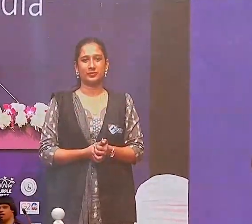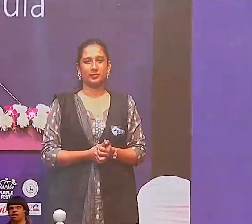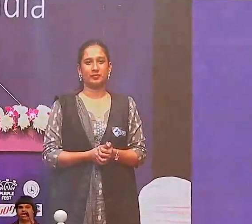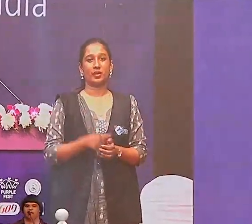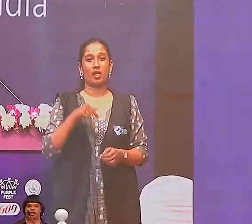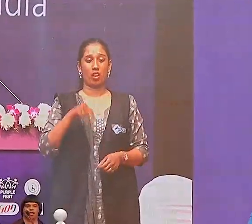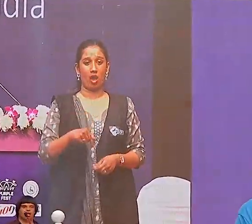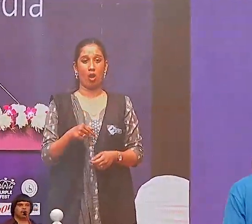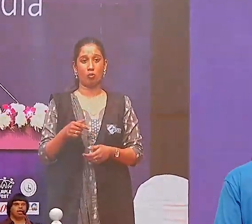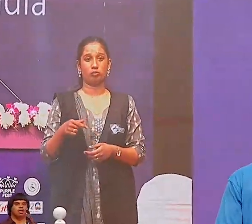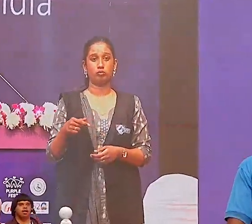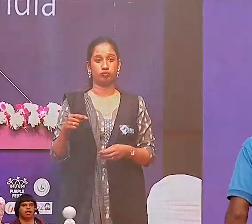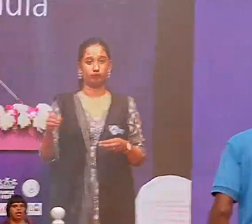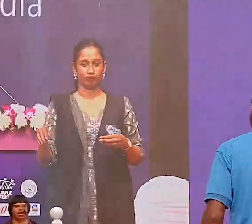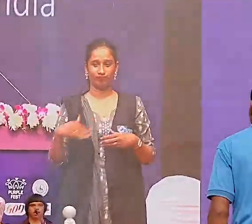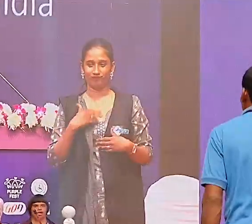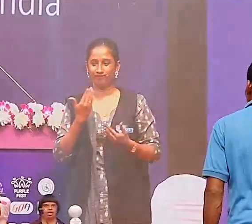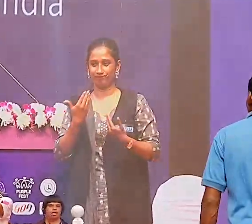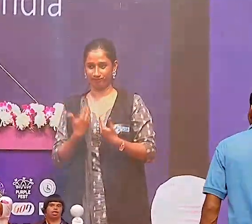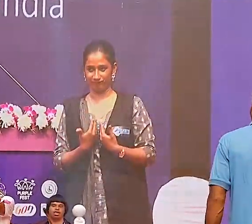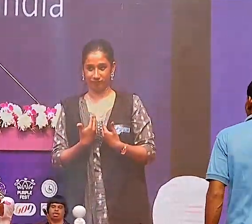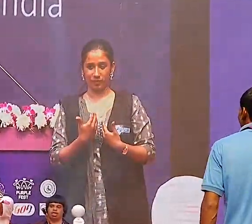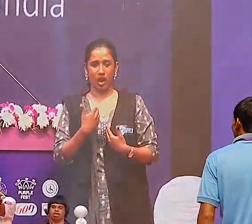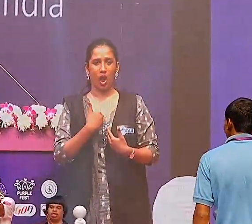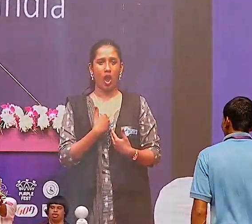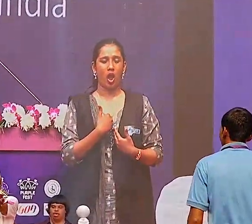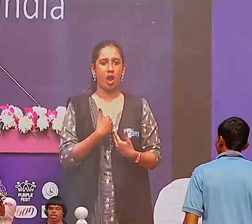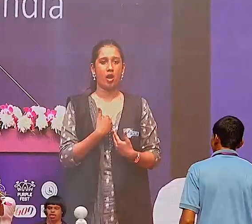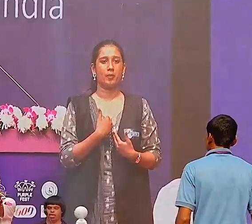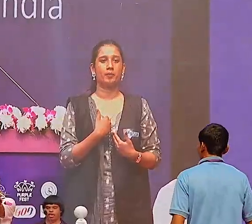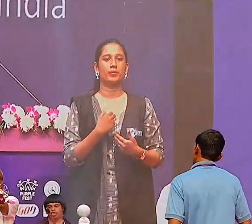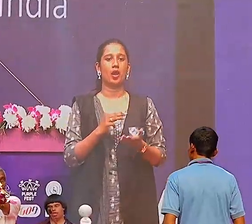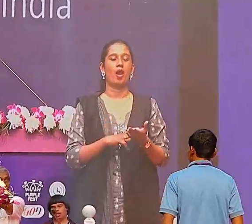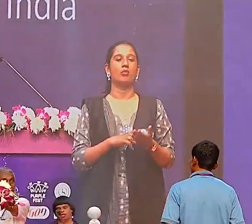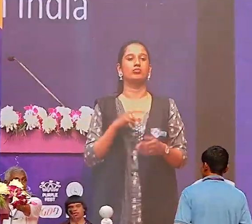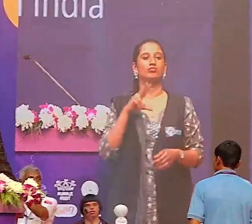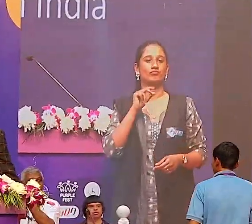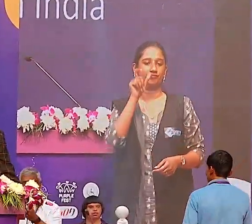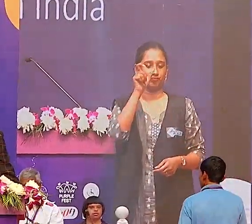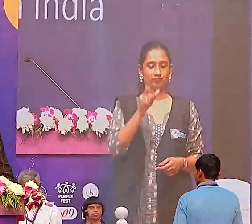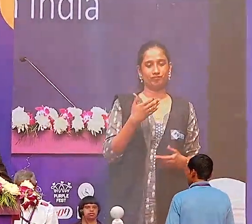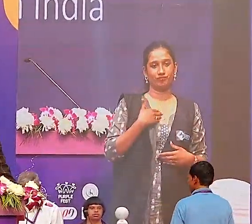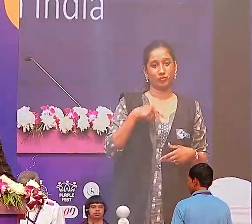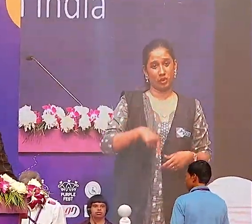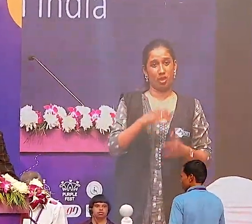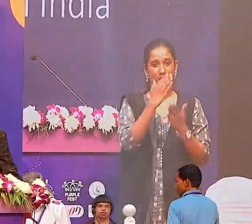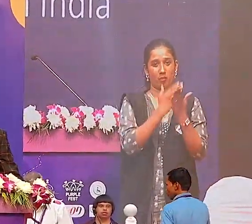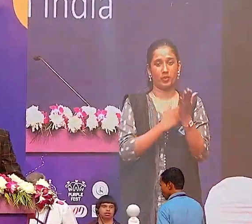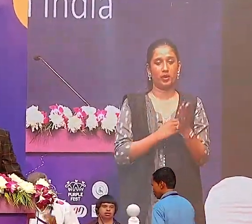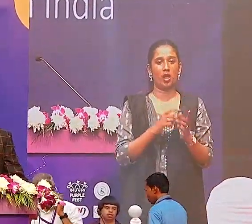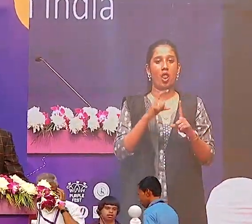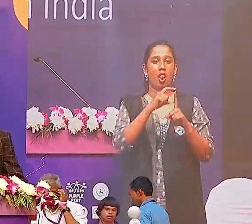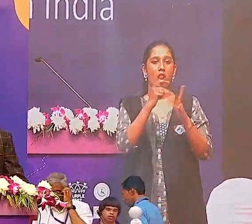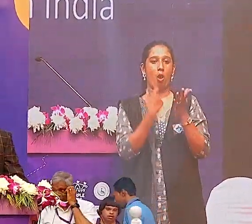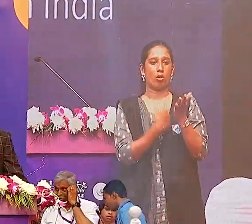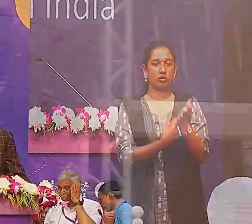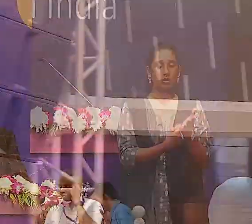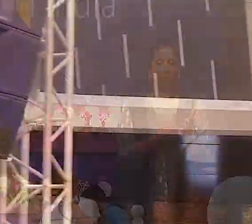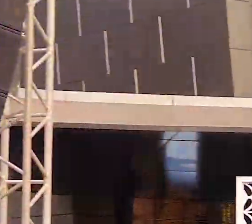And now coming to me. I am the master of the ceremonies for today, Dr. Rajdeep Panwani.